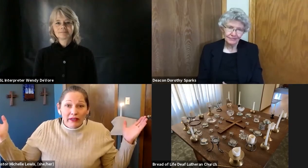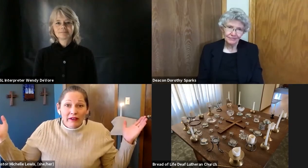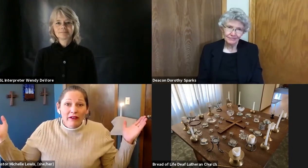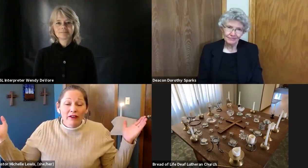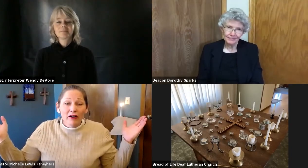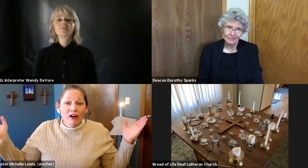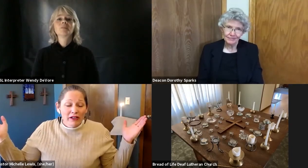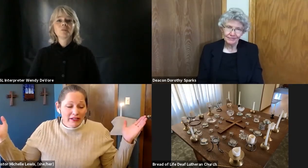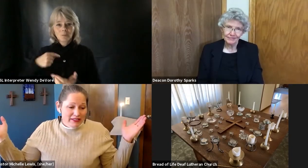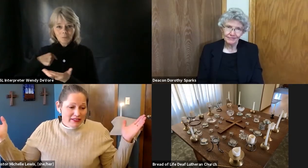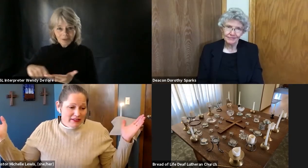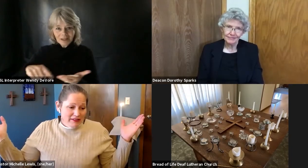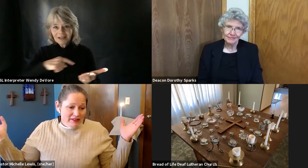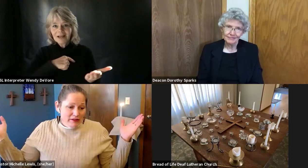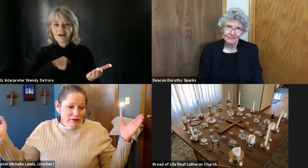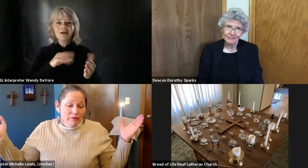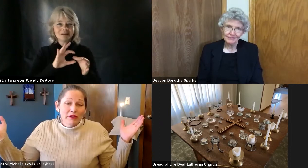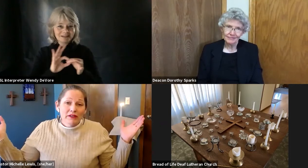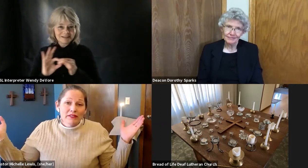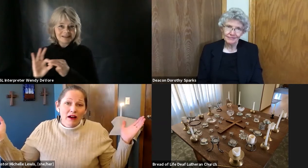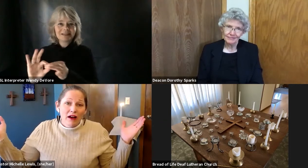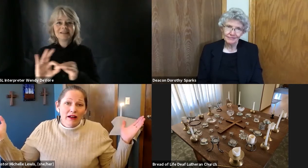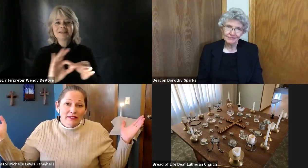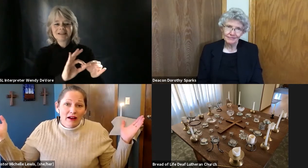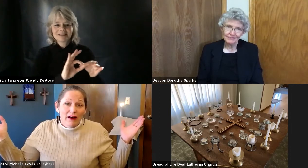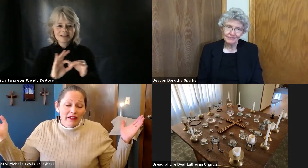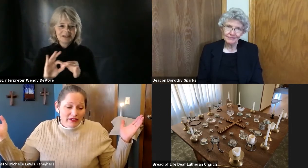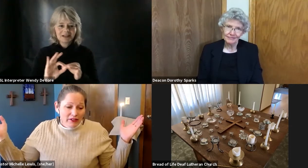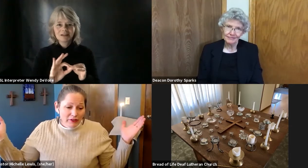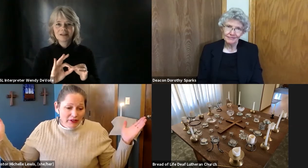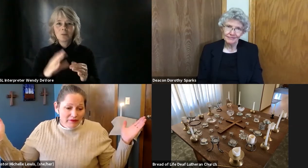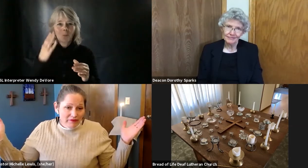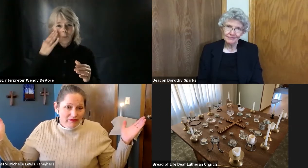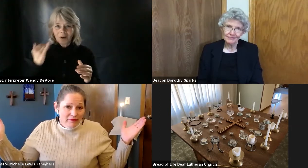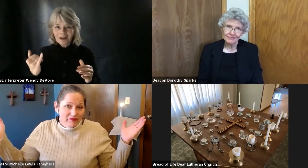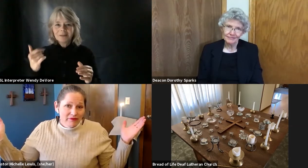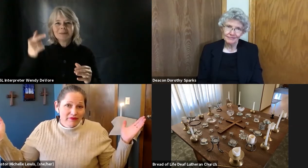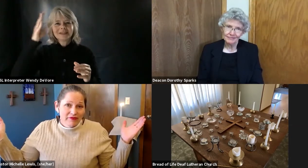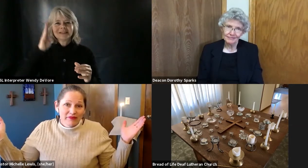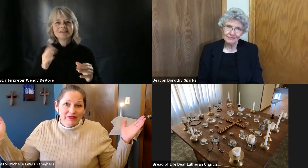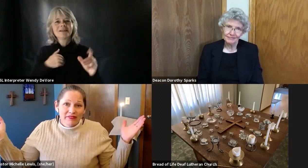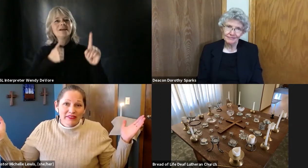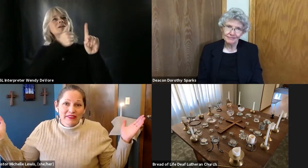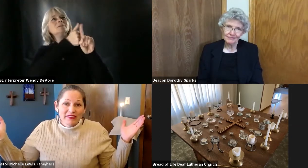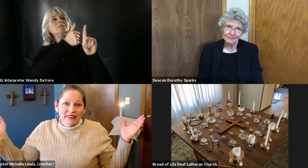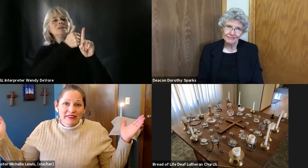We are all connected because God is kind and good.